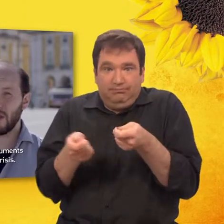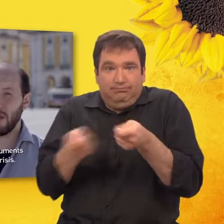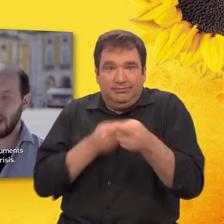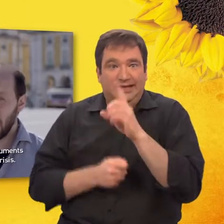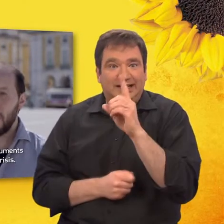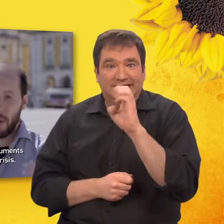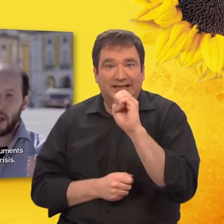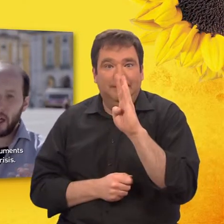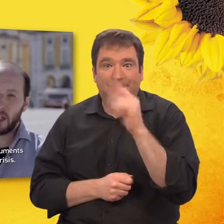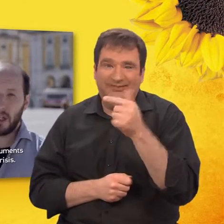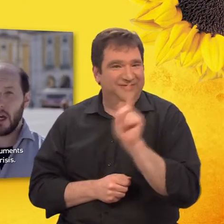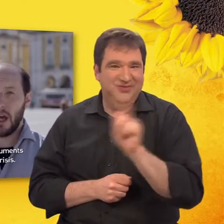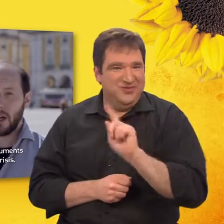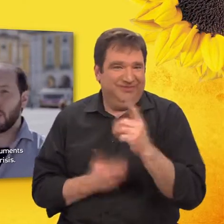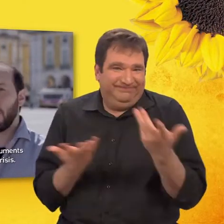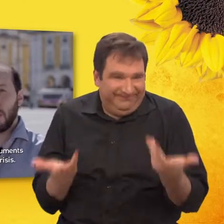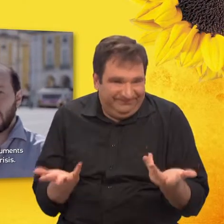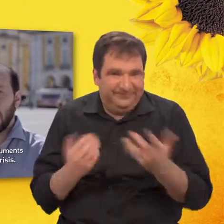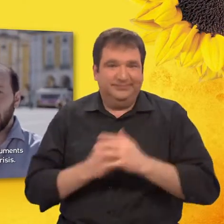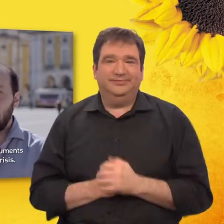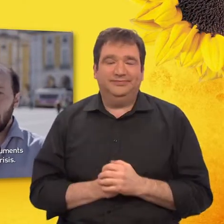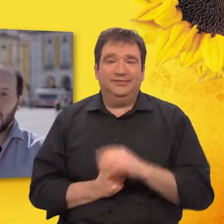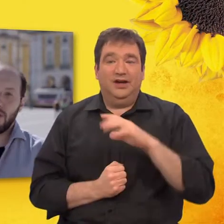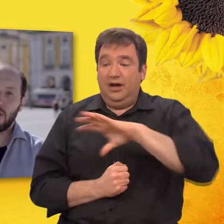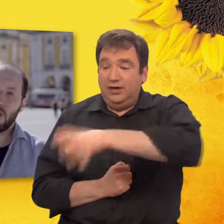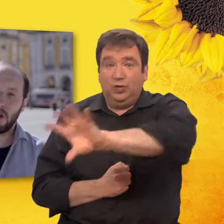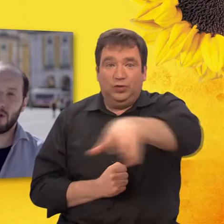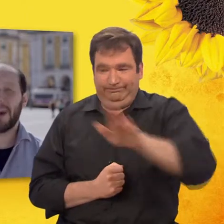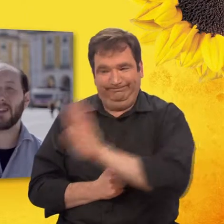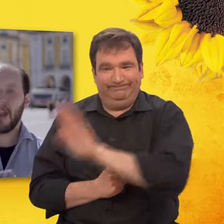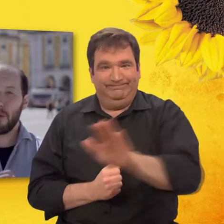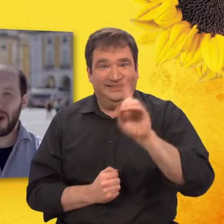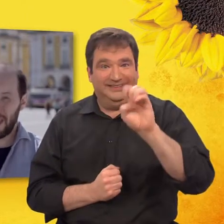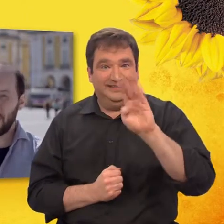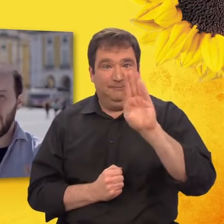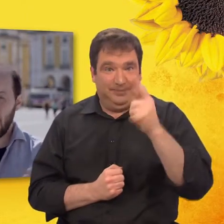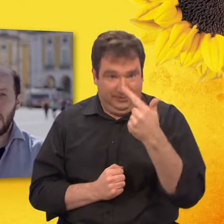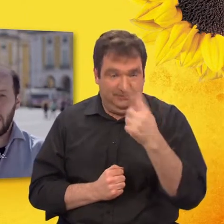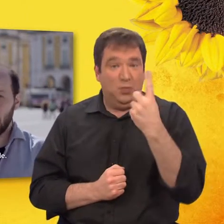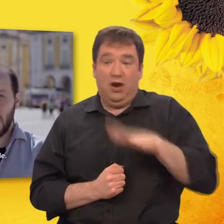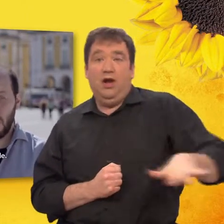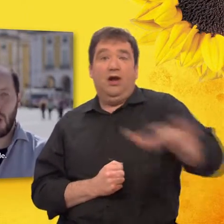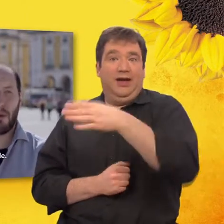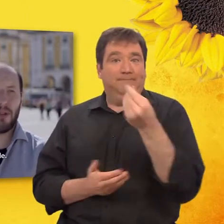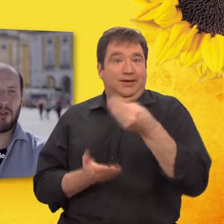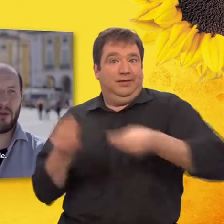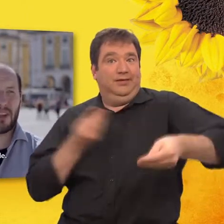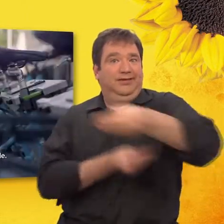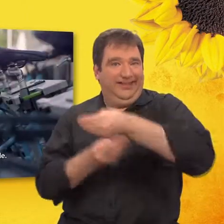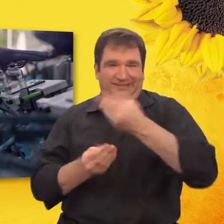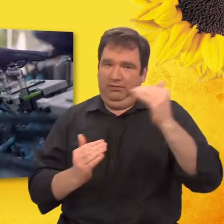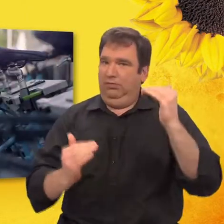os instrumentos de dívida federais, que nos permitam sair disto. As dívidas são só nacionais, a moeda é federal e isso criou uma